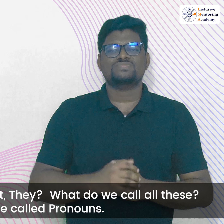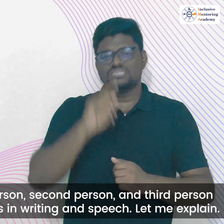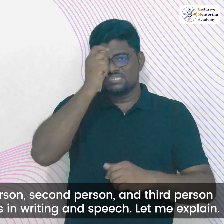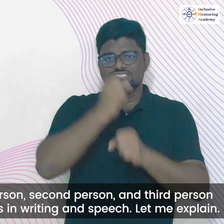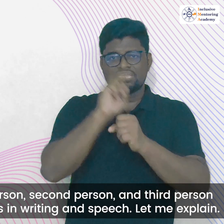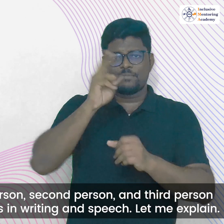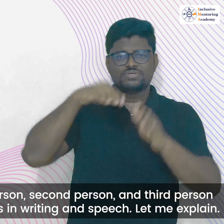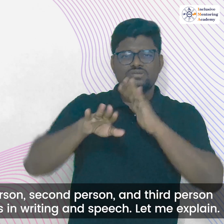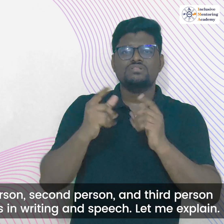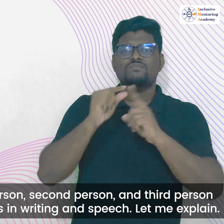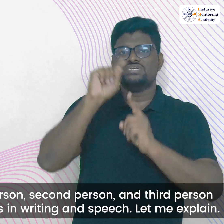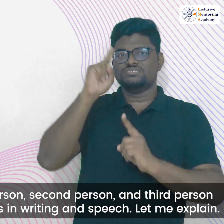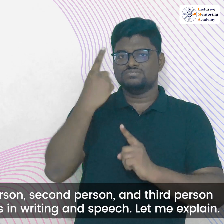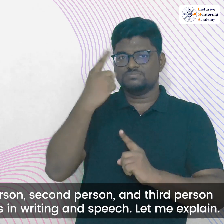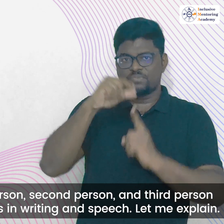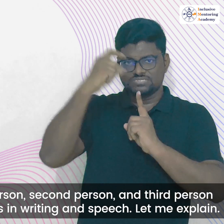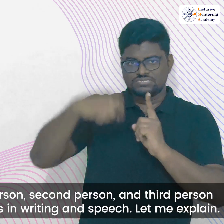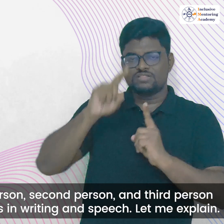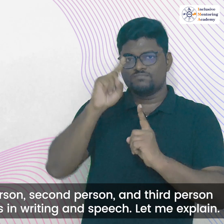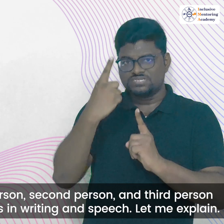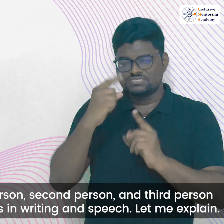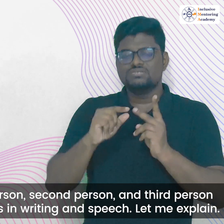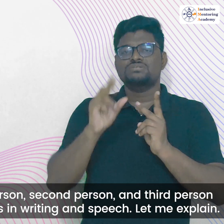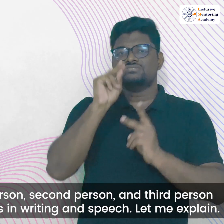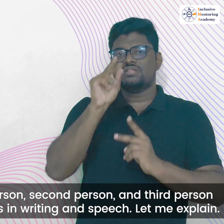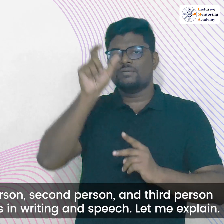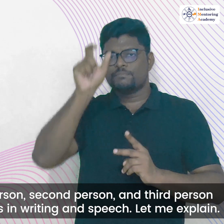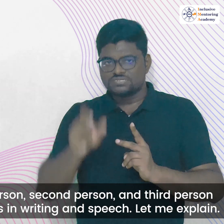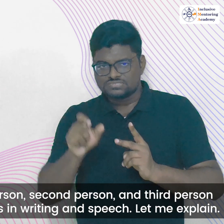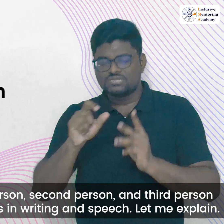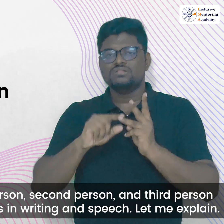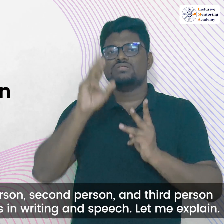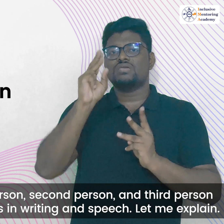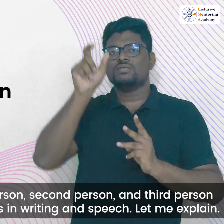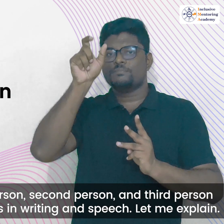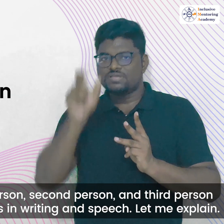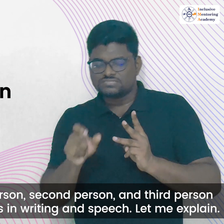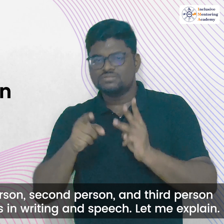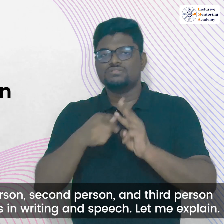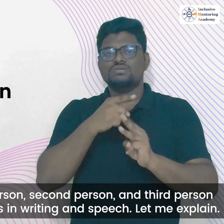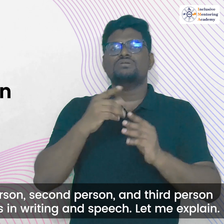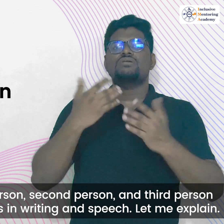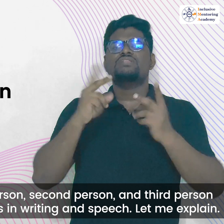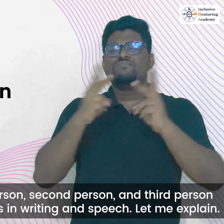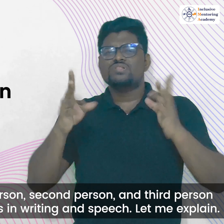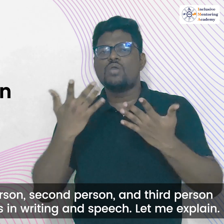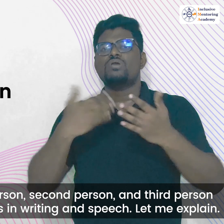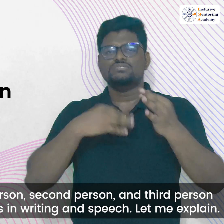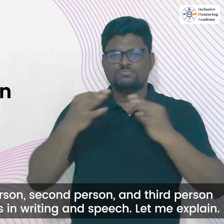In English grammar, first person, second person, and third person refer to different perspectives in writing